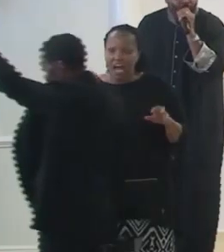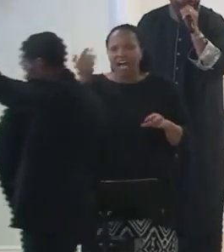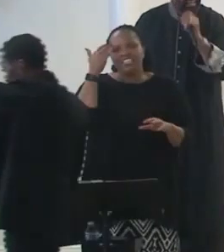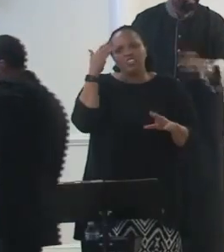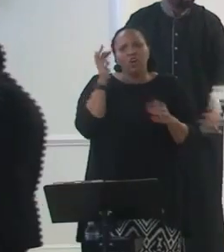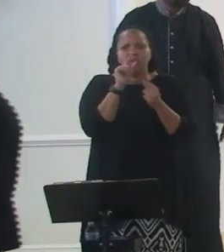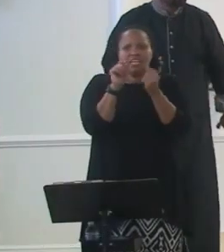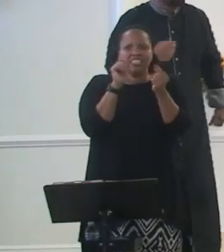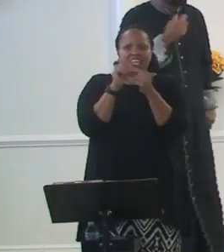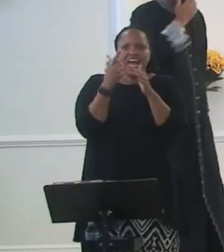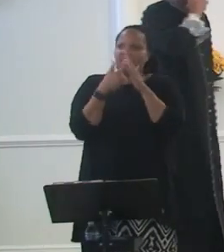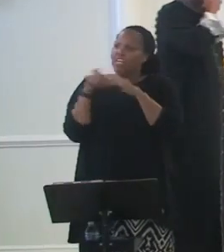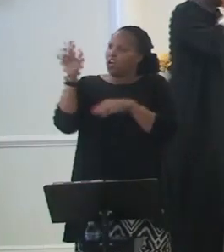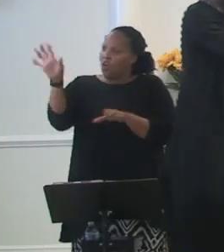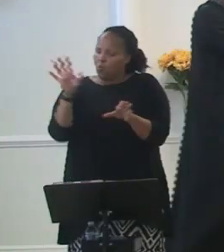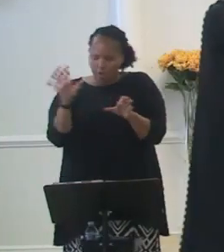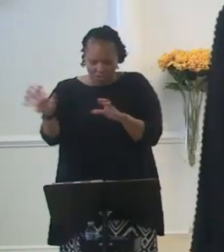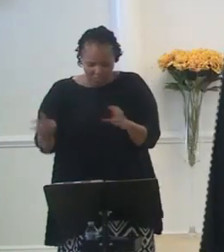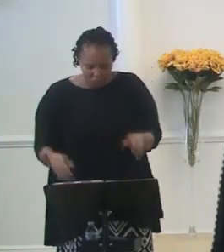he's doing.